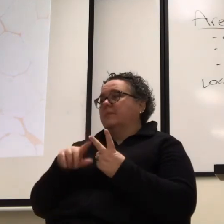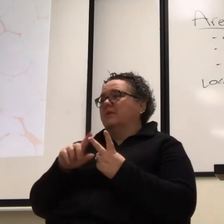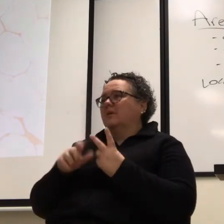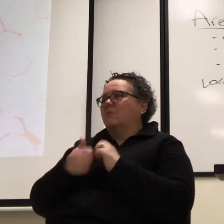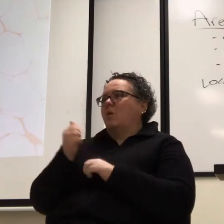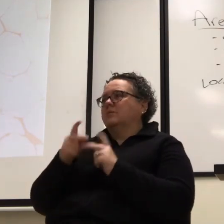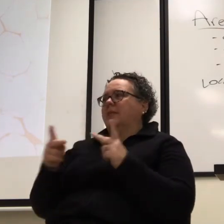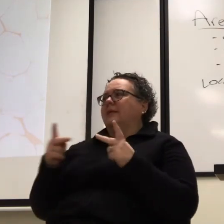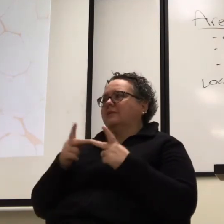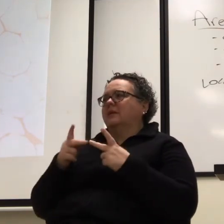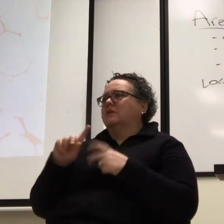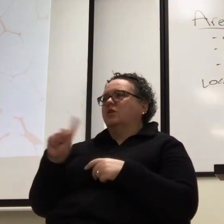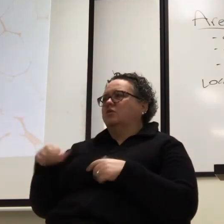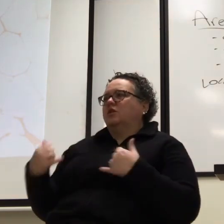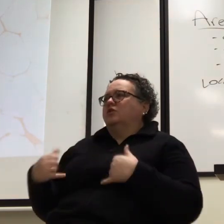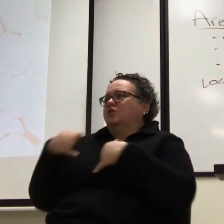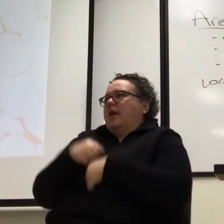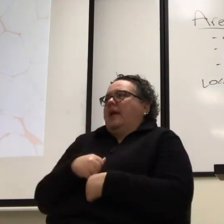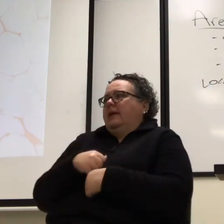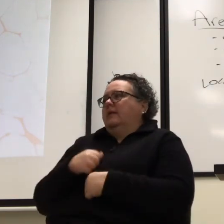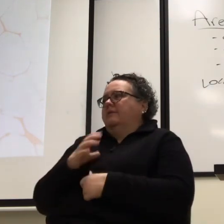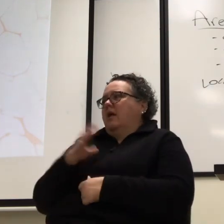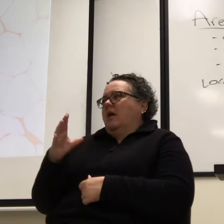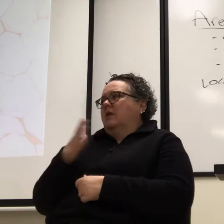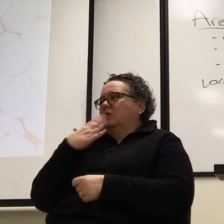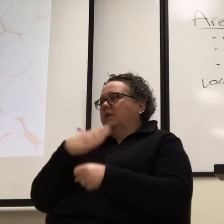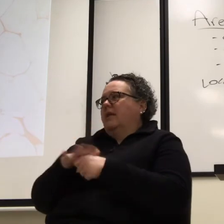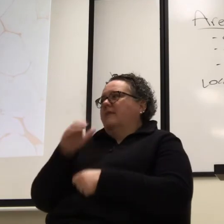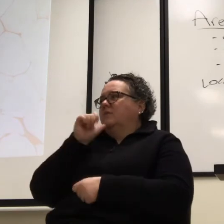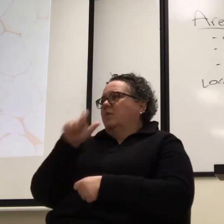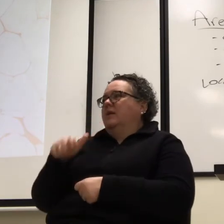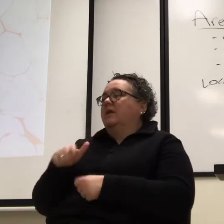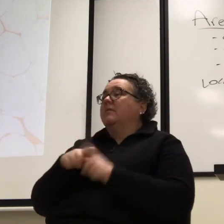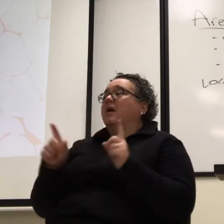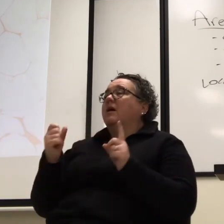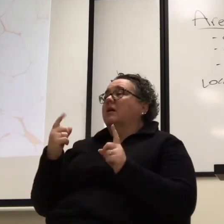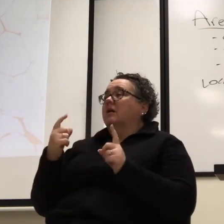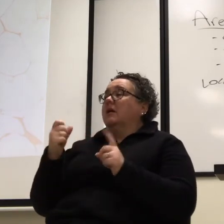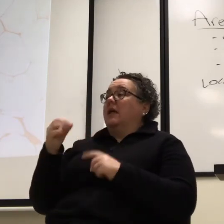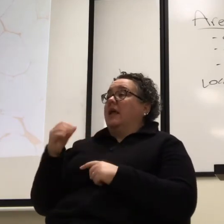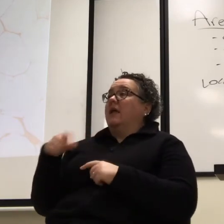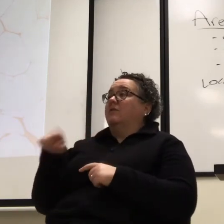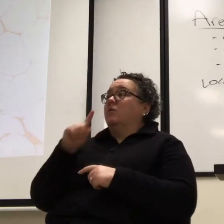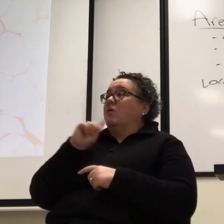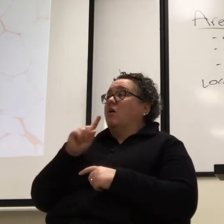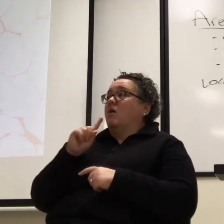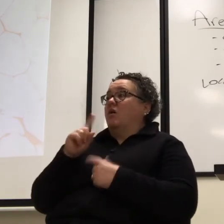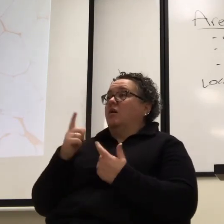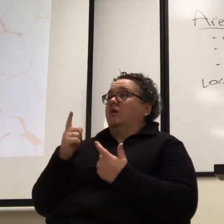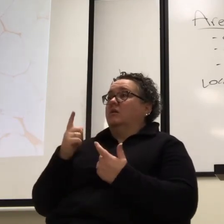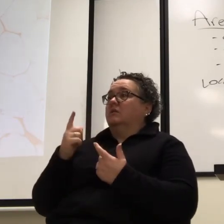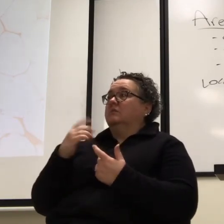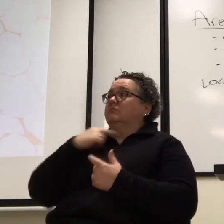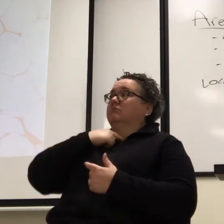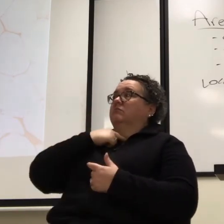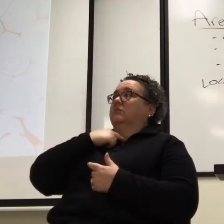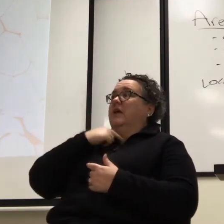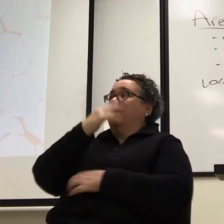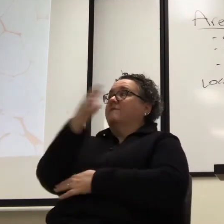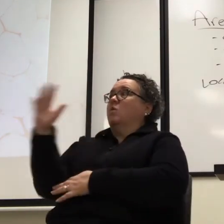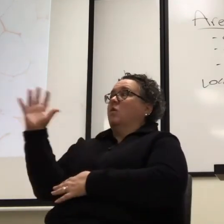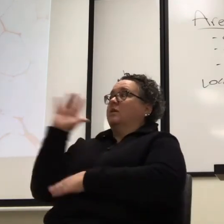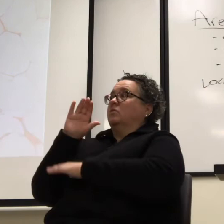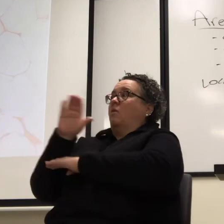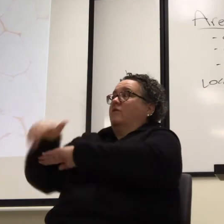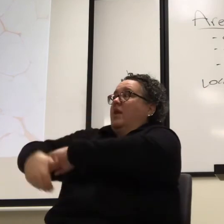in most places you just put on a jacket, okay? But if you're stranded in the forest